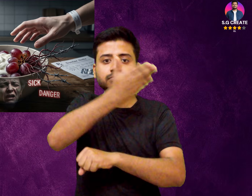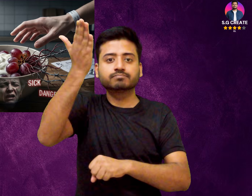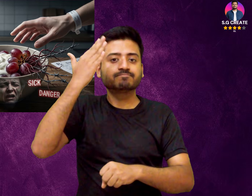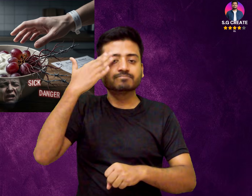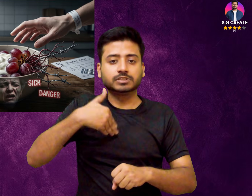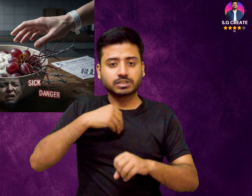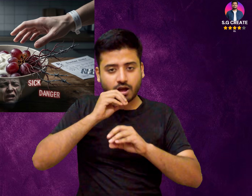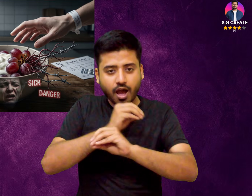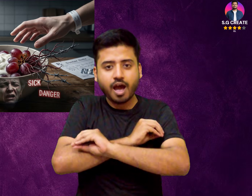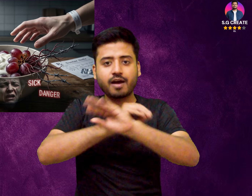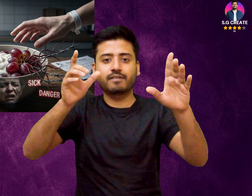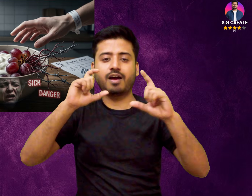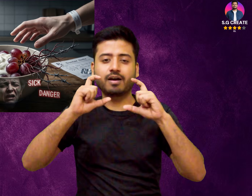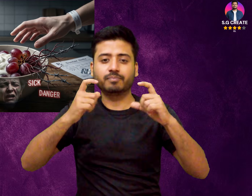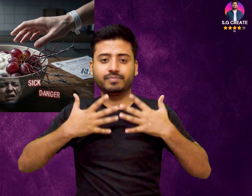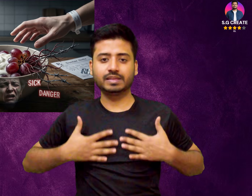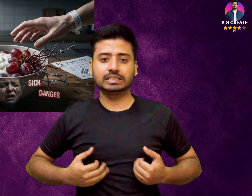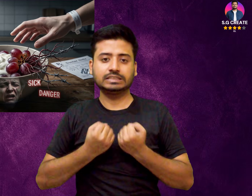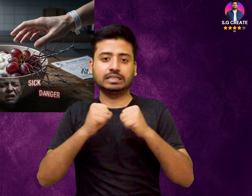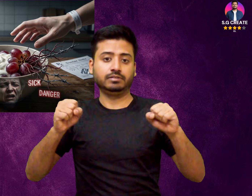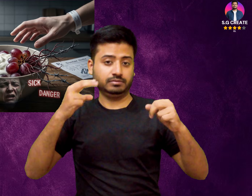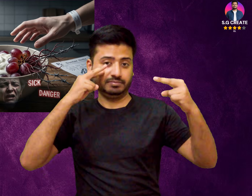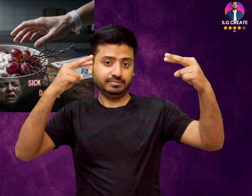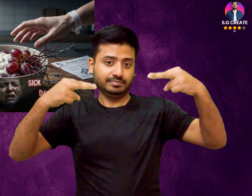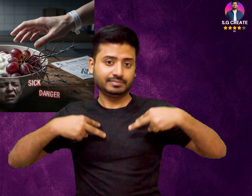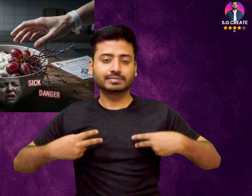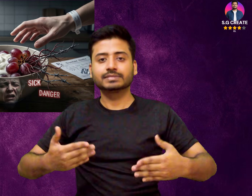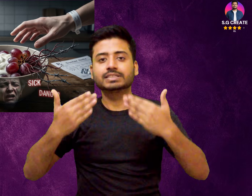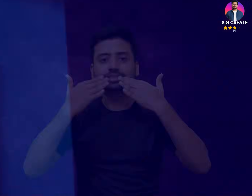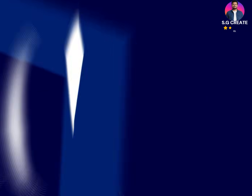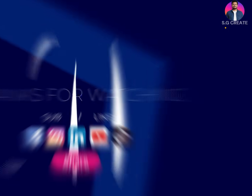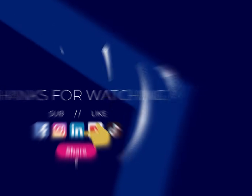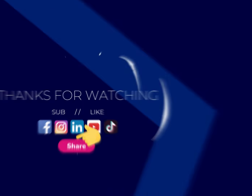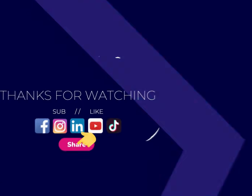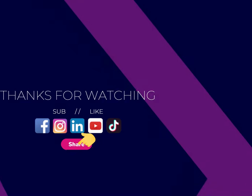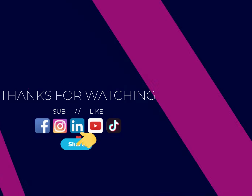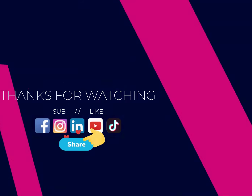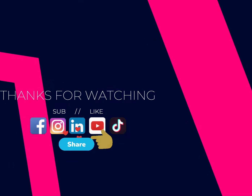proactive care and access to knowledge. How education and health work together.